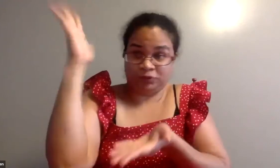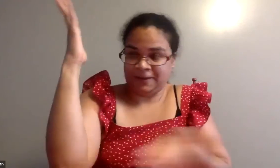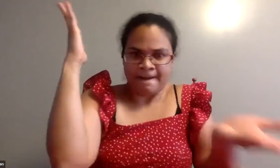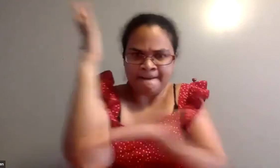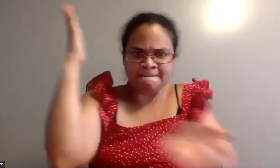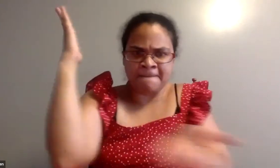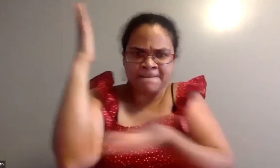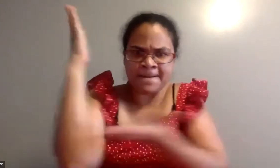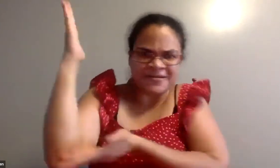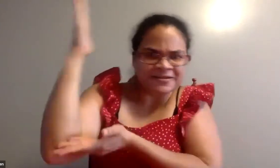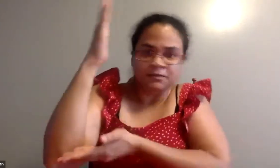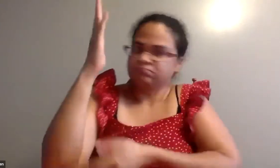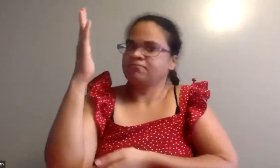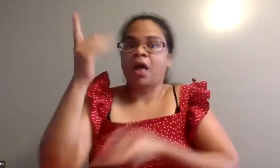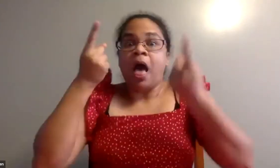People had tried to do it before,